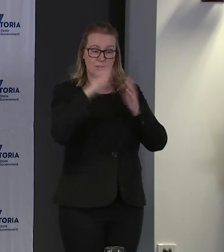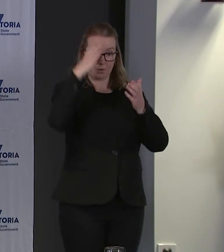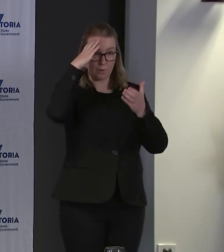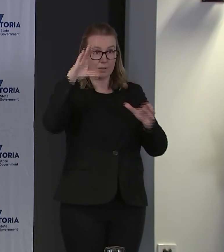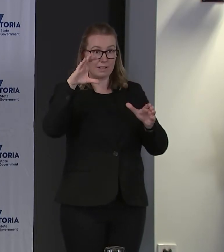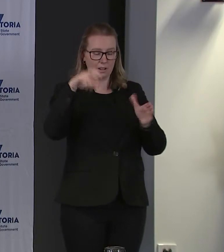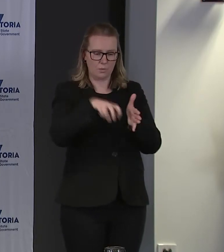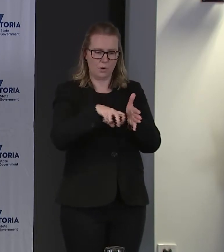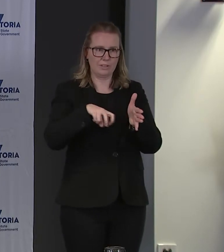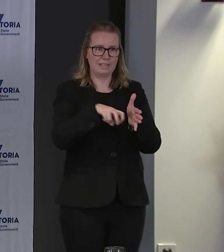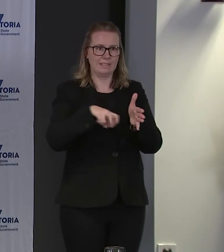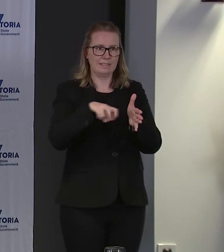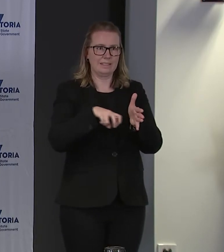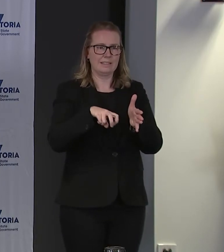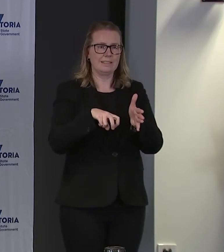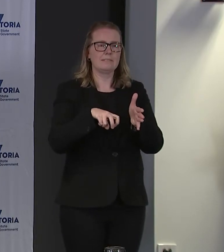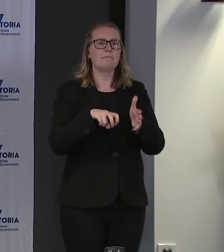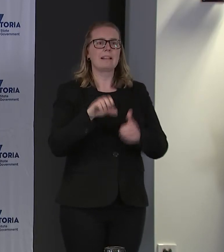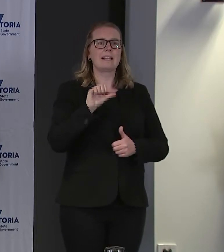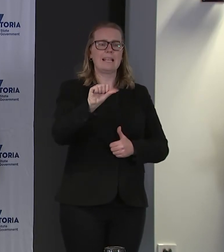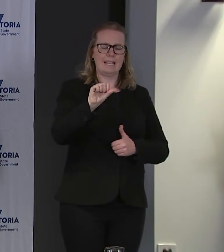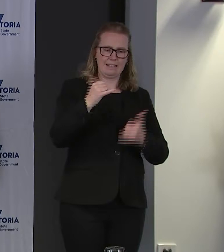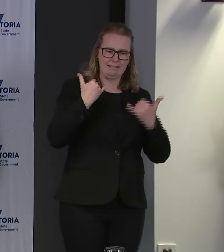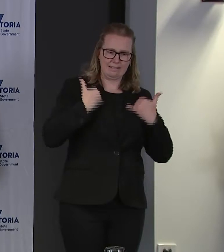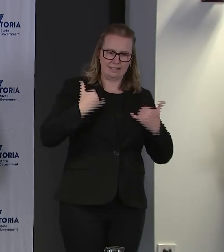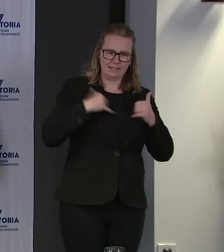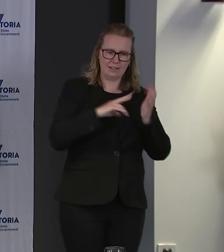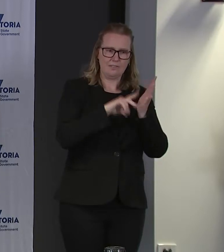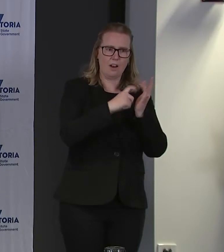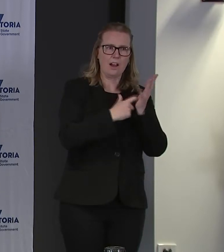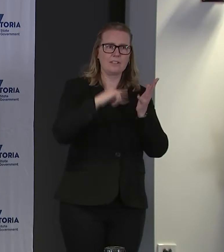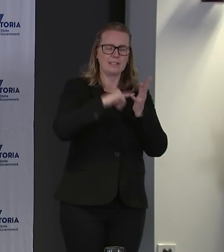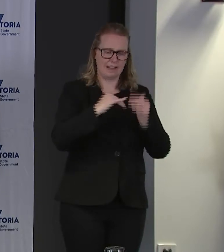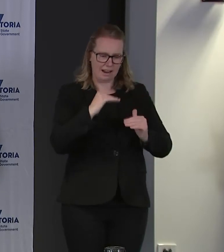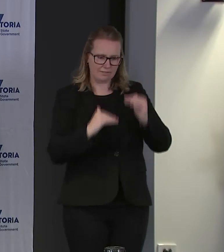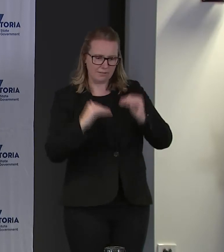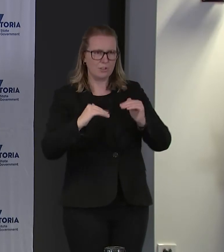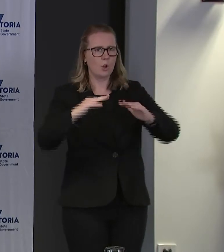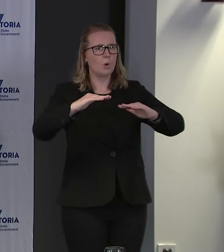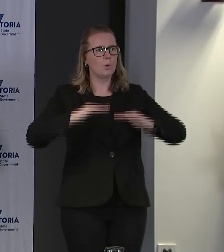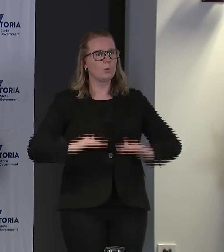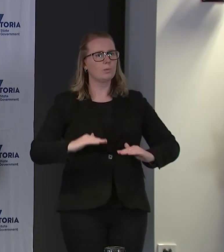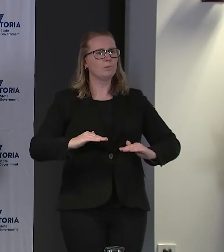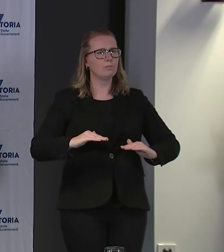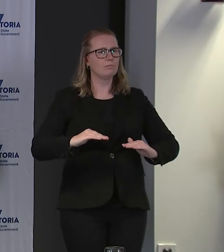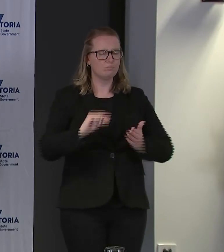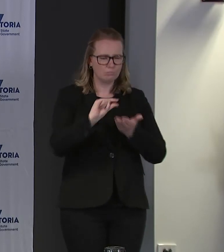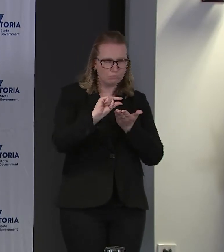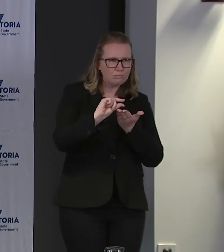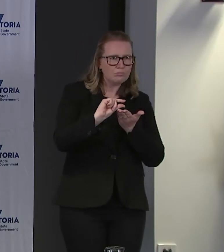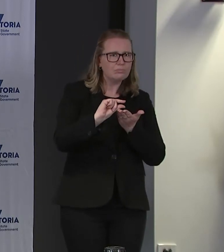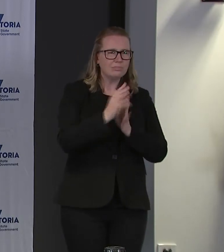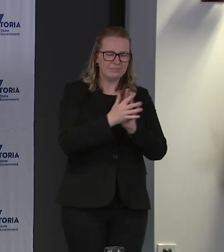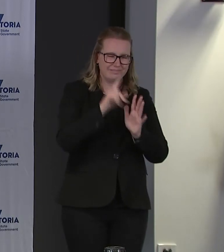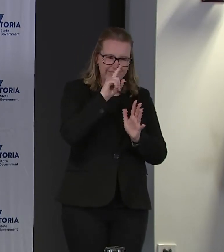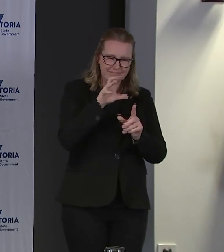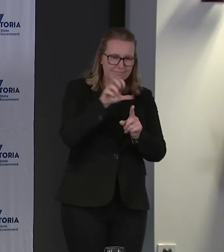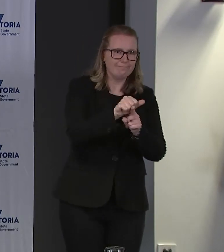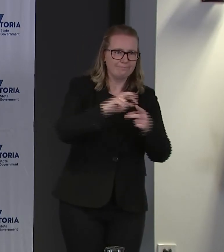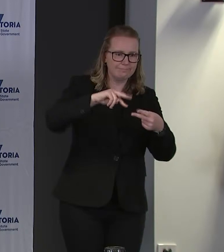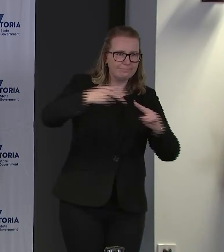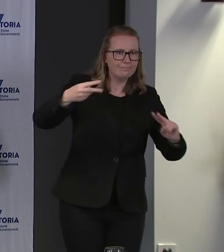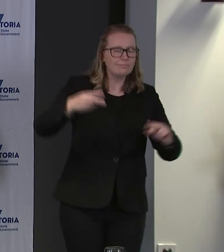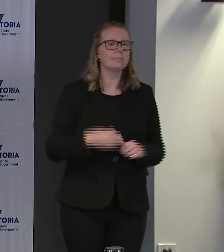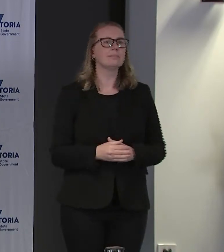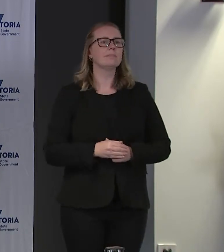quarantine, they've either got their virus levels are too low in order for us to get the genetic sequence, or they're at a phase of